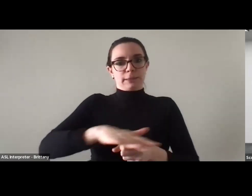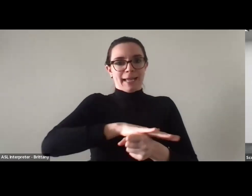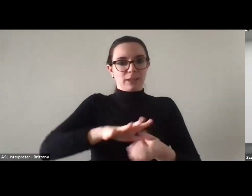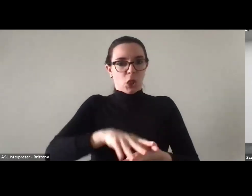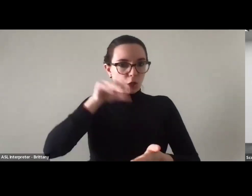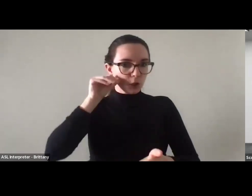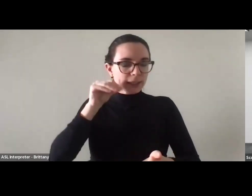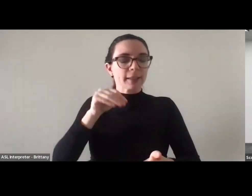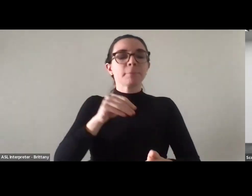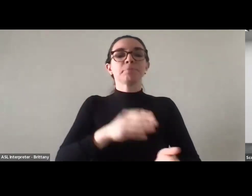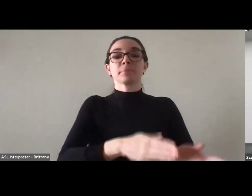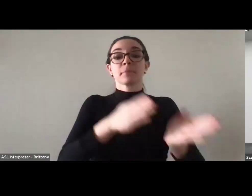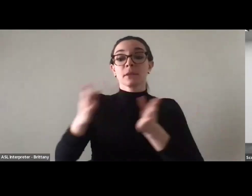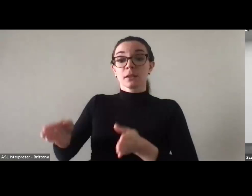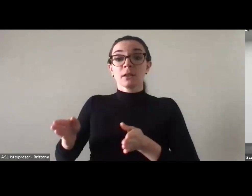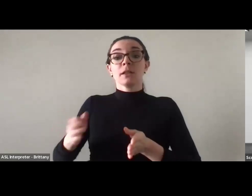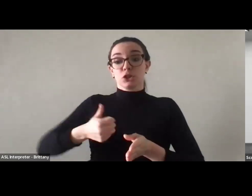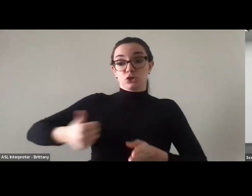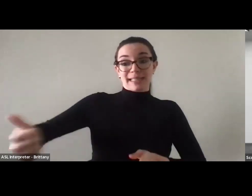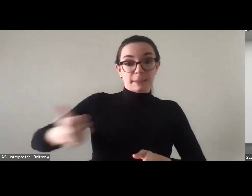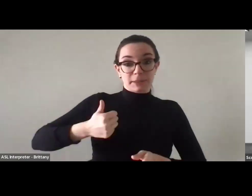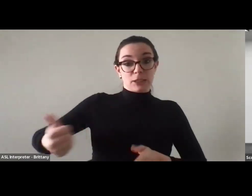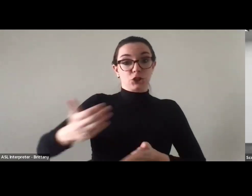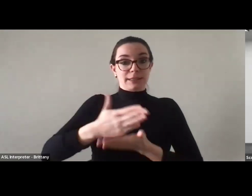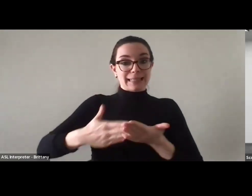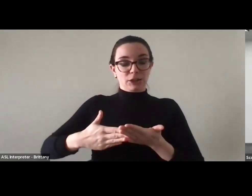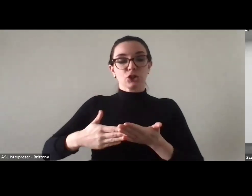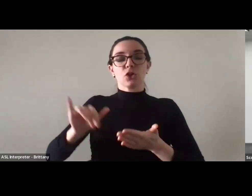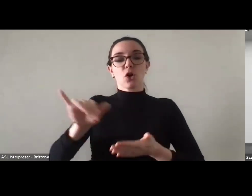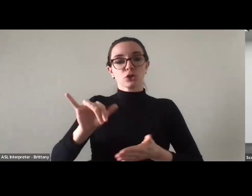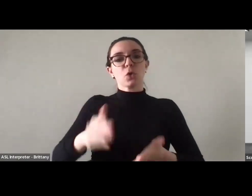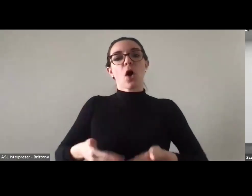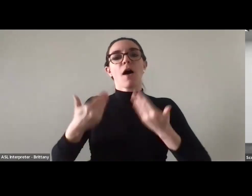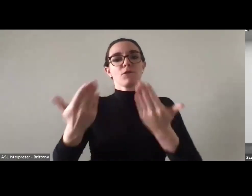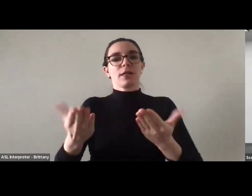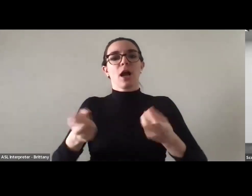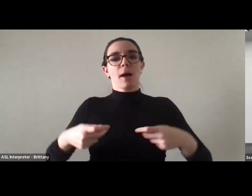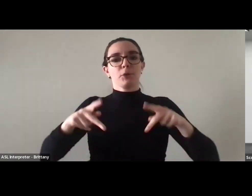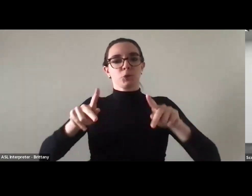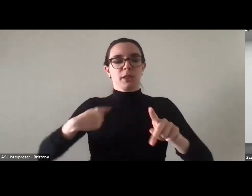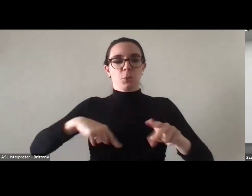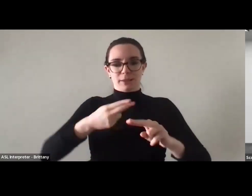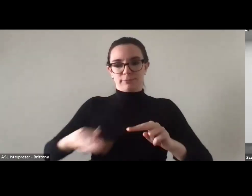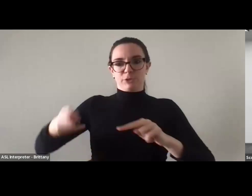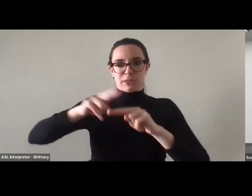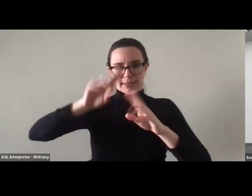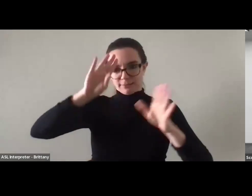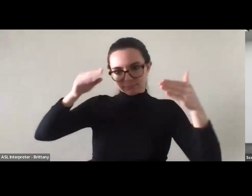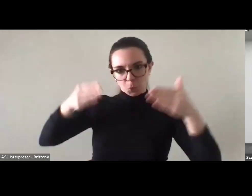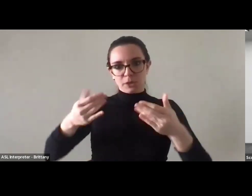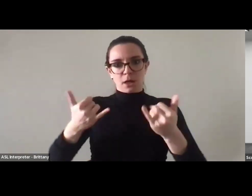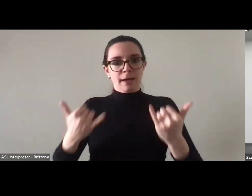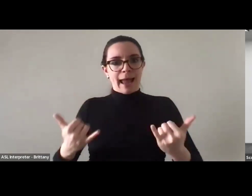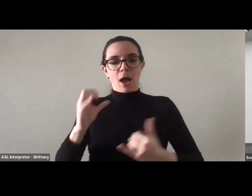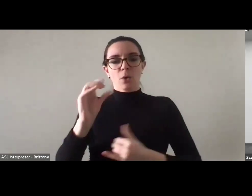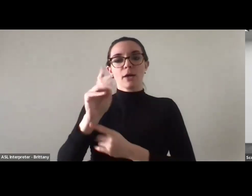opportunities, but the transportation sector also is offering an opportunity that we've increasingly focused on as well here at